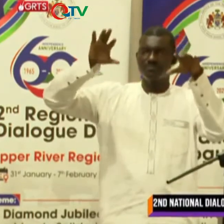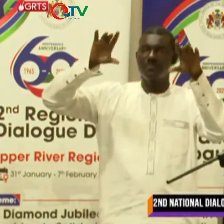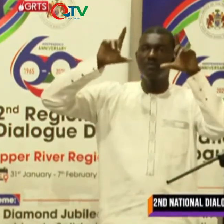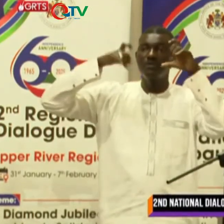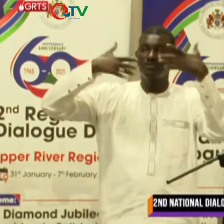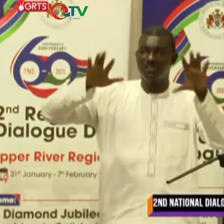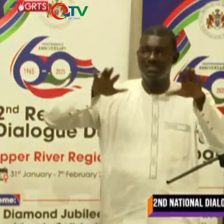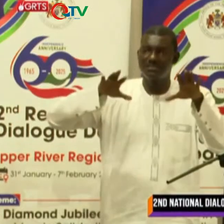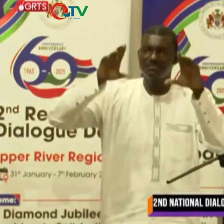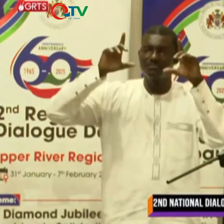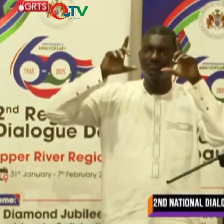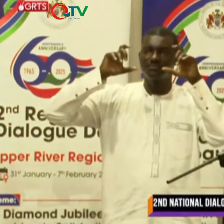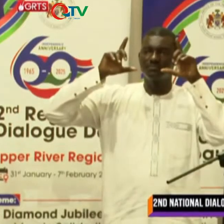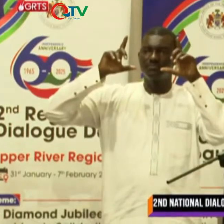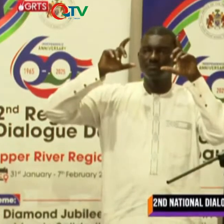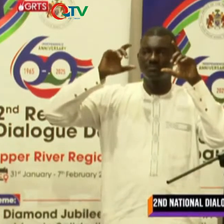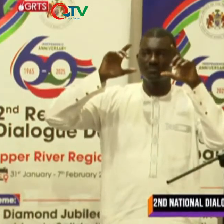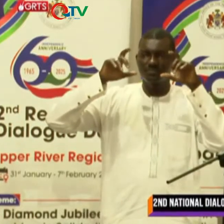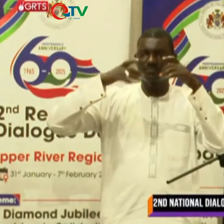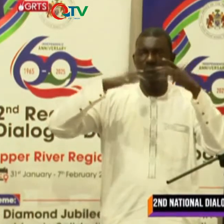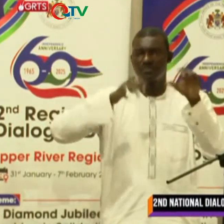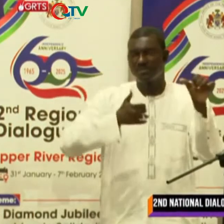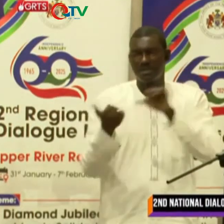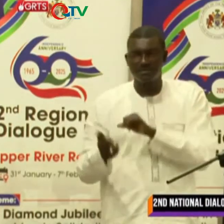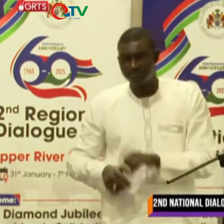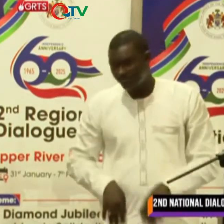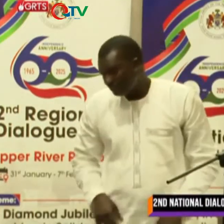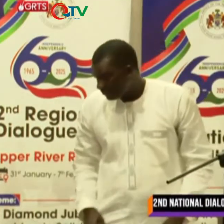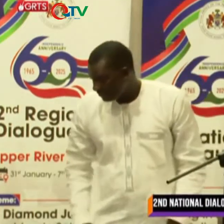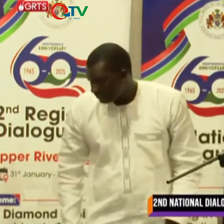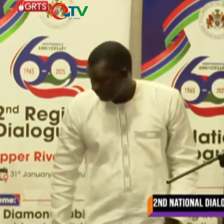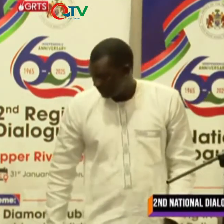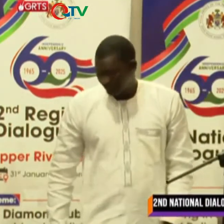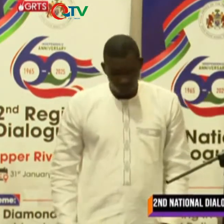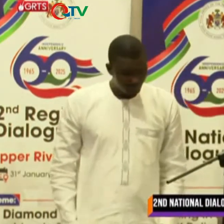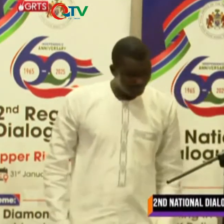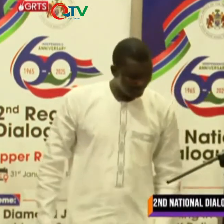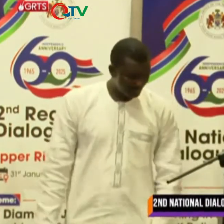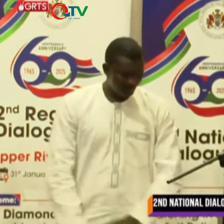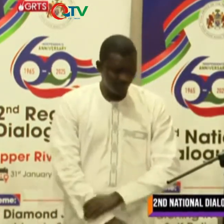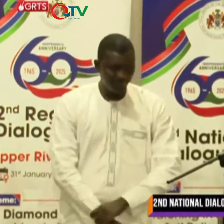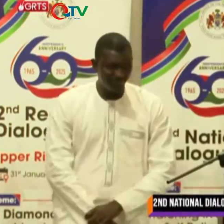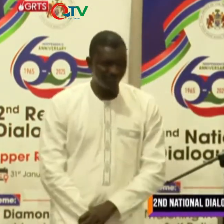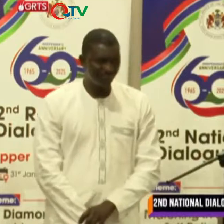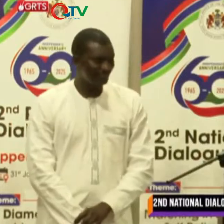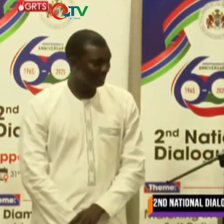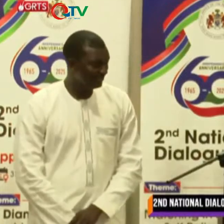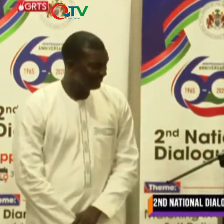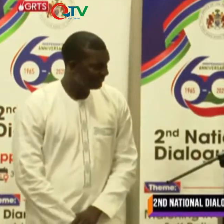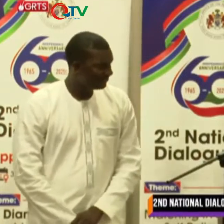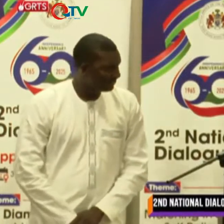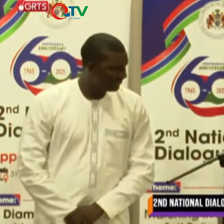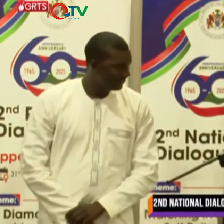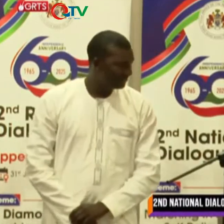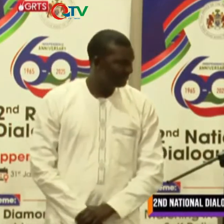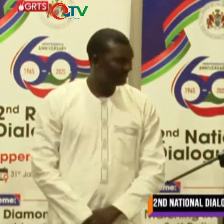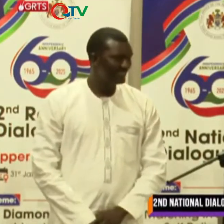here, and we'll continue discussions. So may we gather at the gallery or the entrance